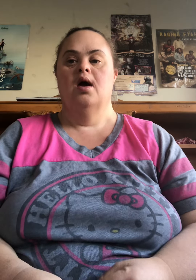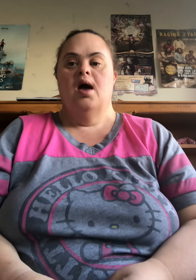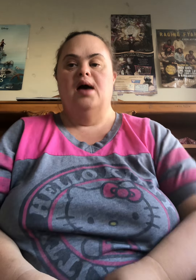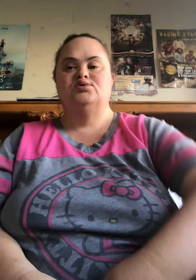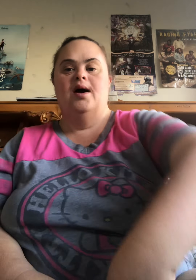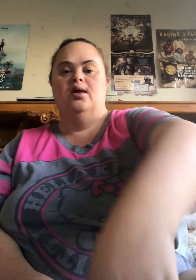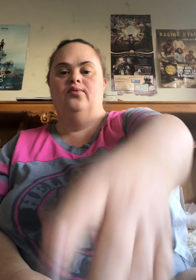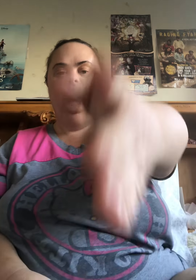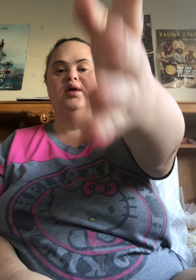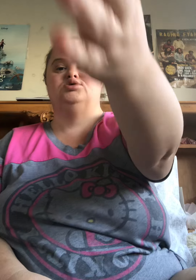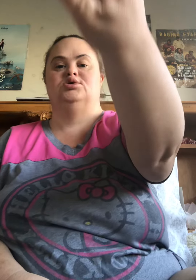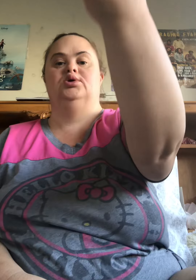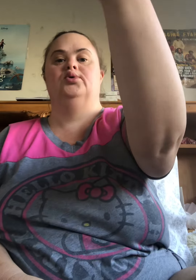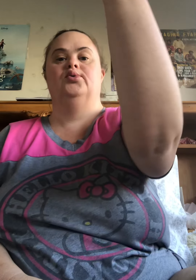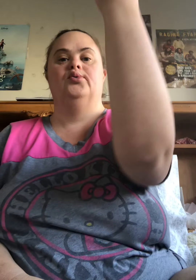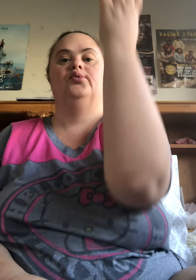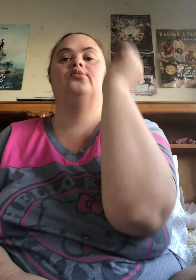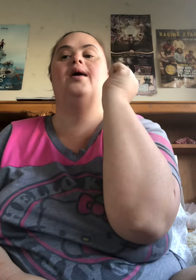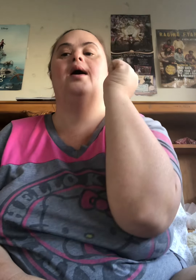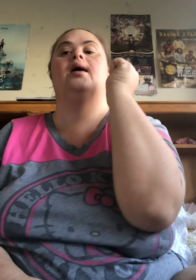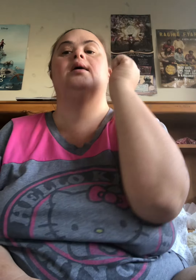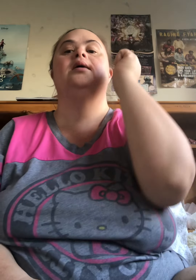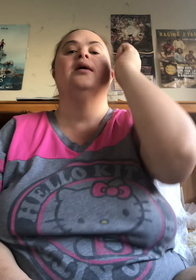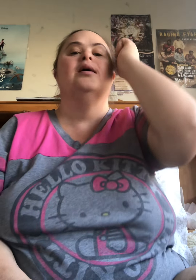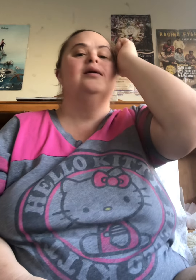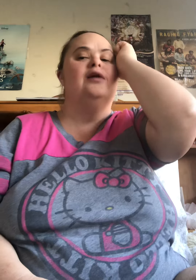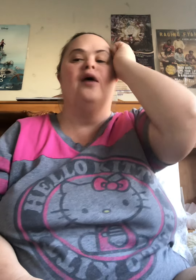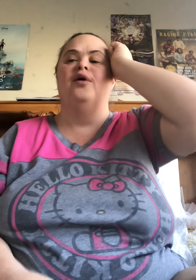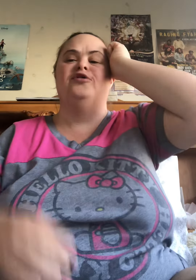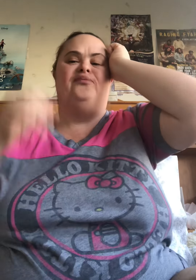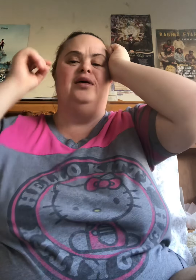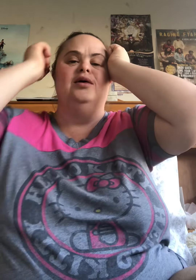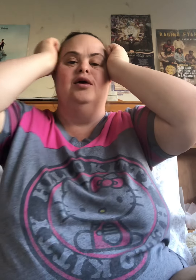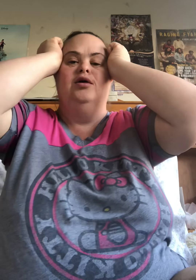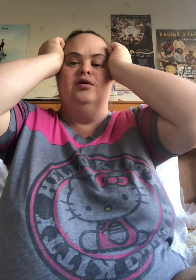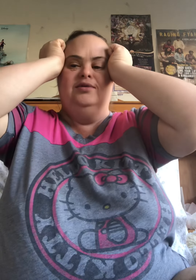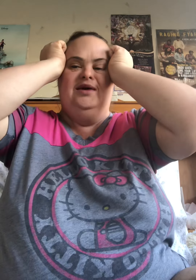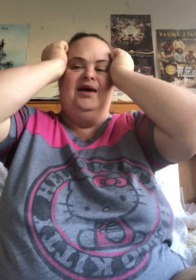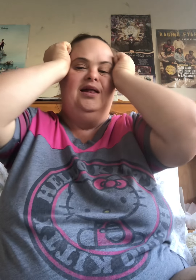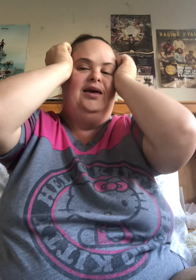I try to reach you, like, and almost feel you nearly